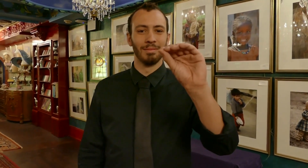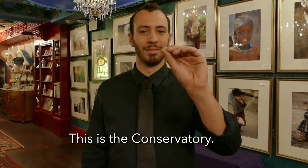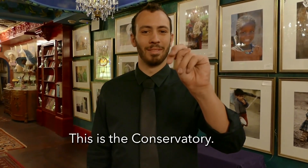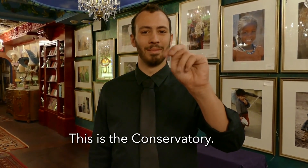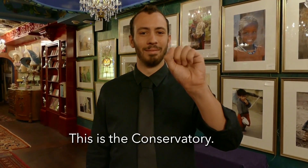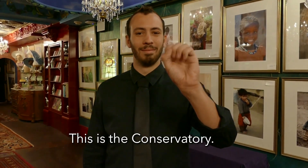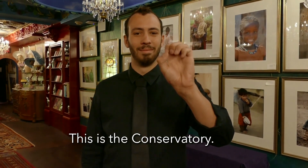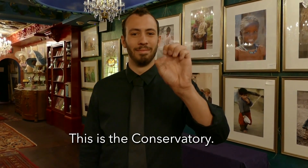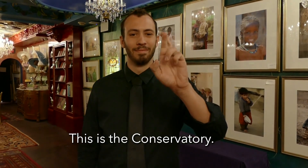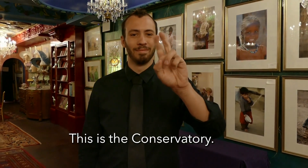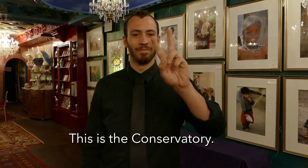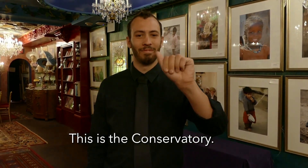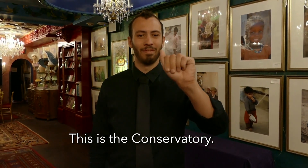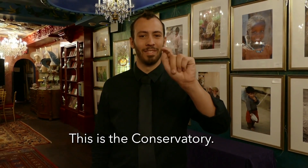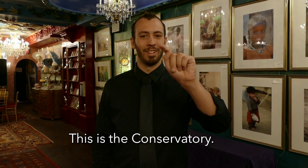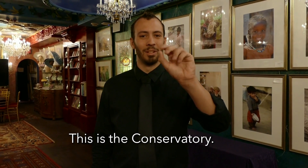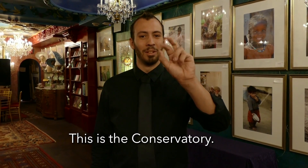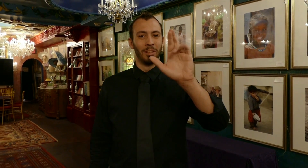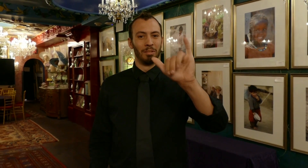This is a conservatory.